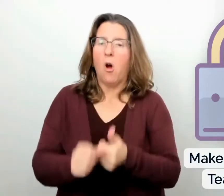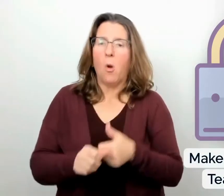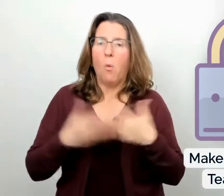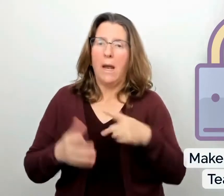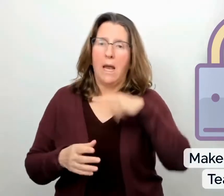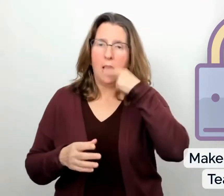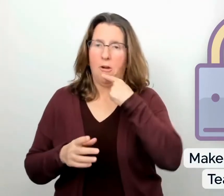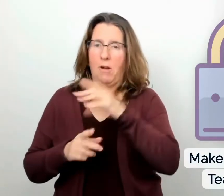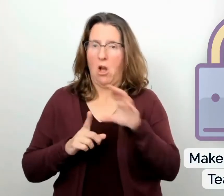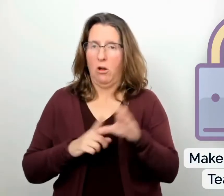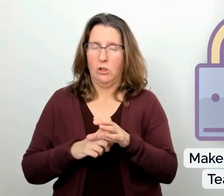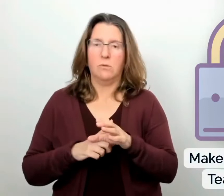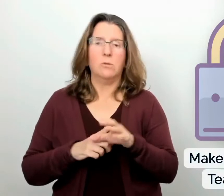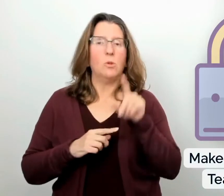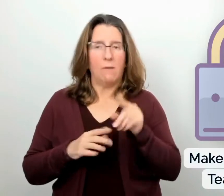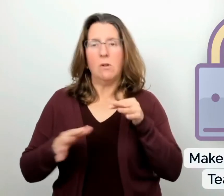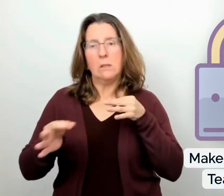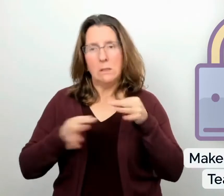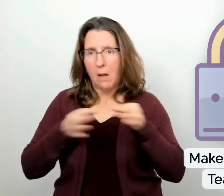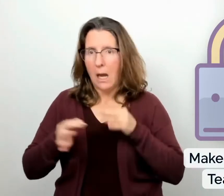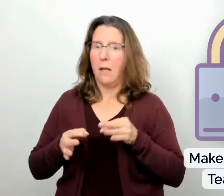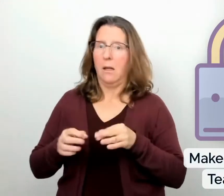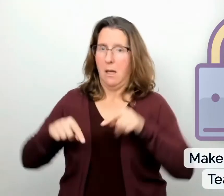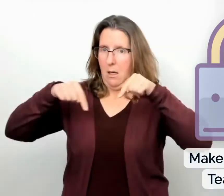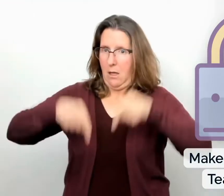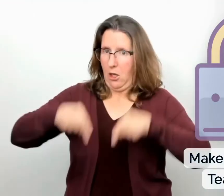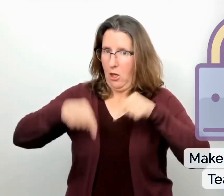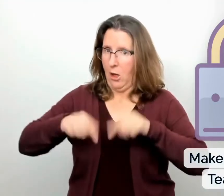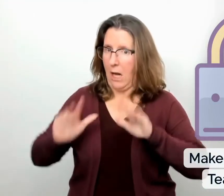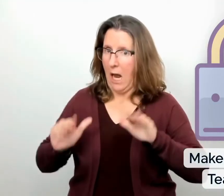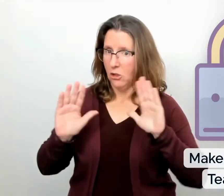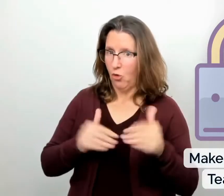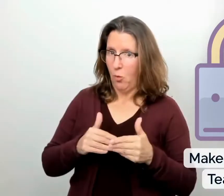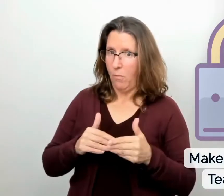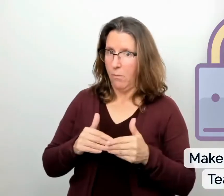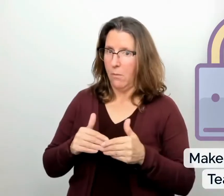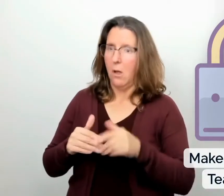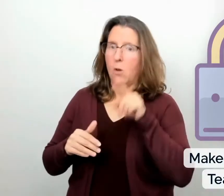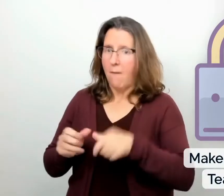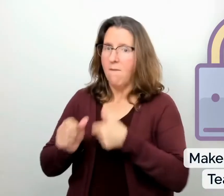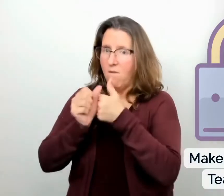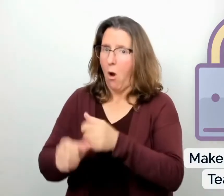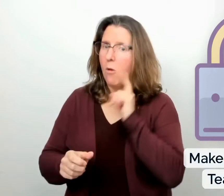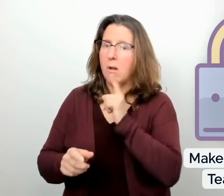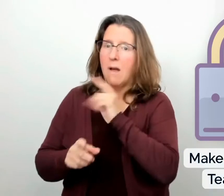of other classrooms. So we need to take the time to clarify what the expectations and differences are for each